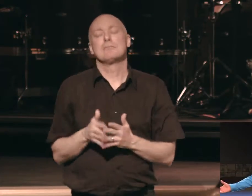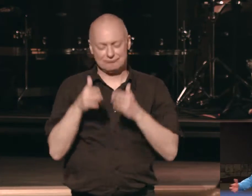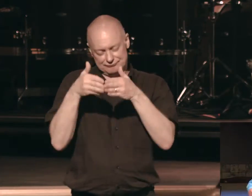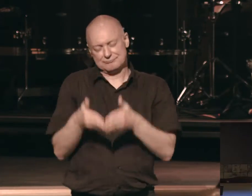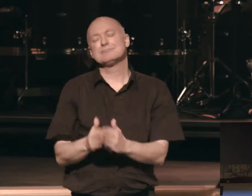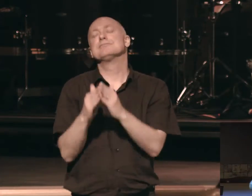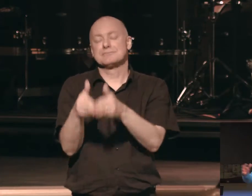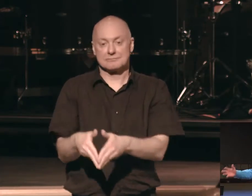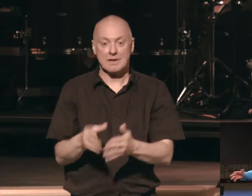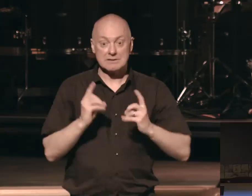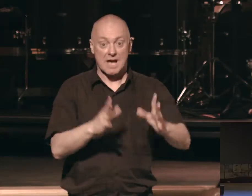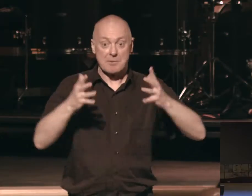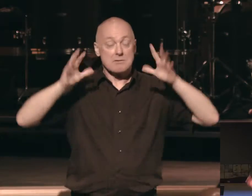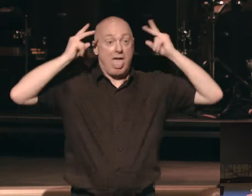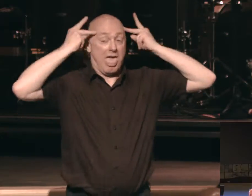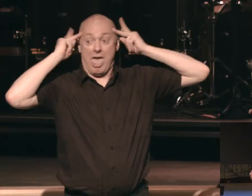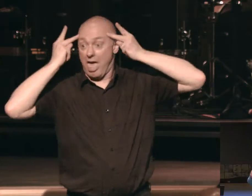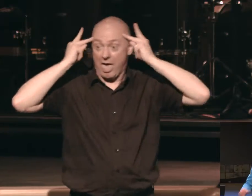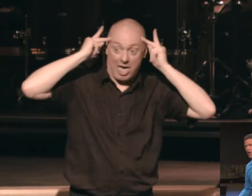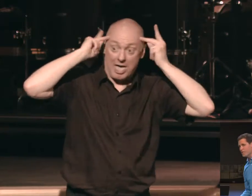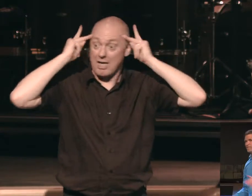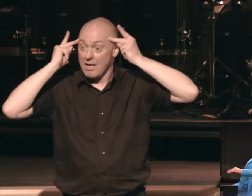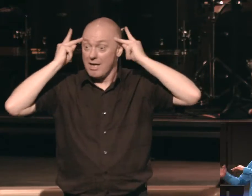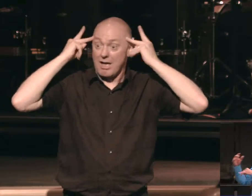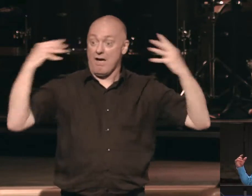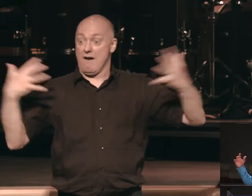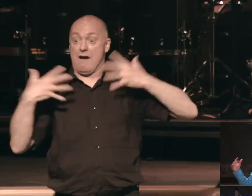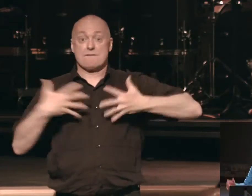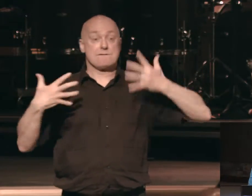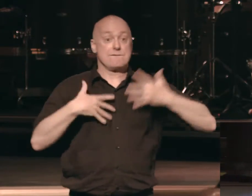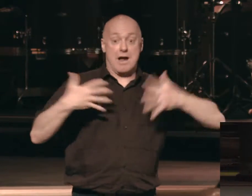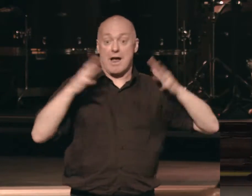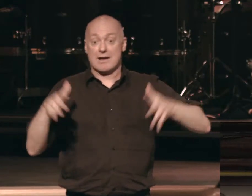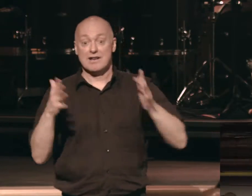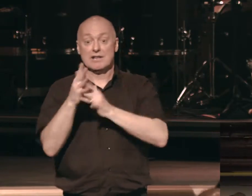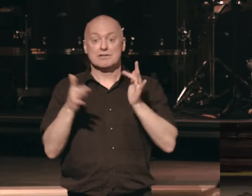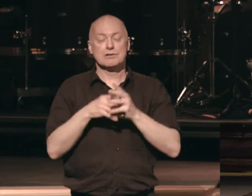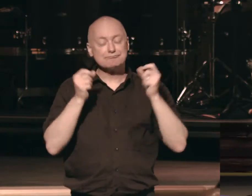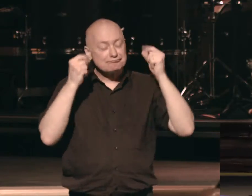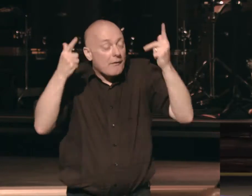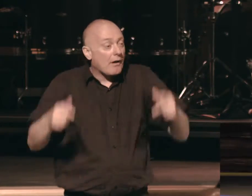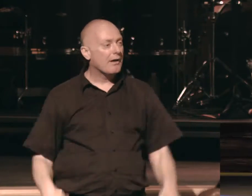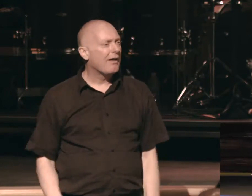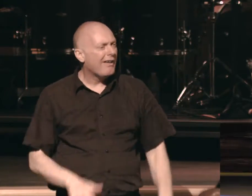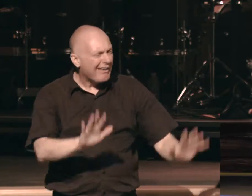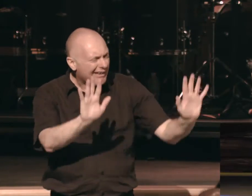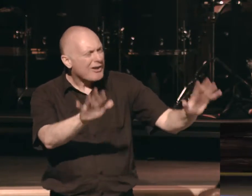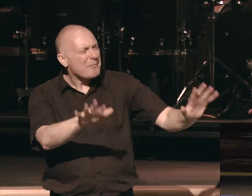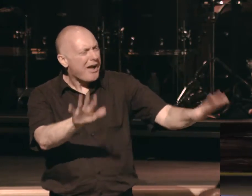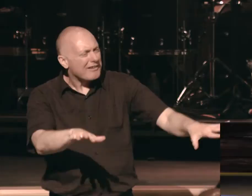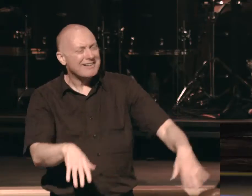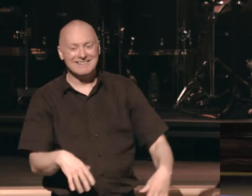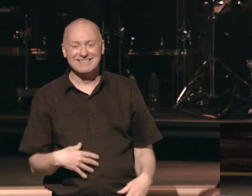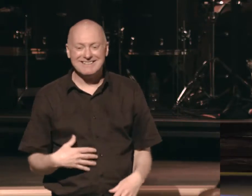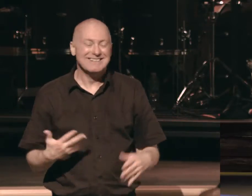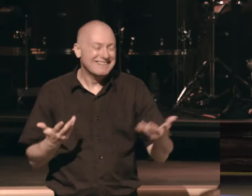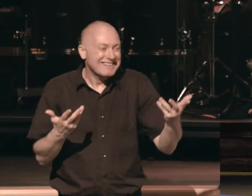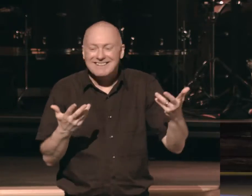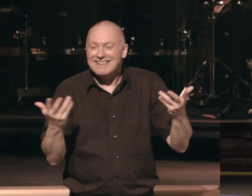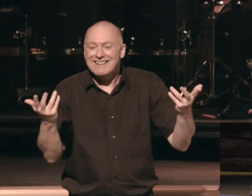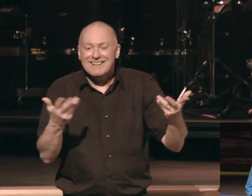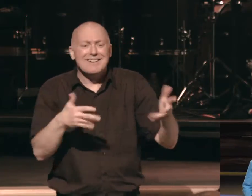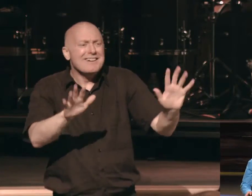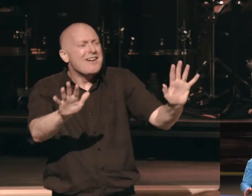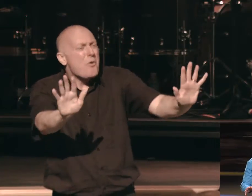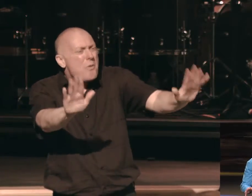and the wind and the waves come. And the disciples are all freaking out and they're all afraid and they're terrified. And Jesus wakes up and he's like, dude, chill. My paraphrase, all right? But he says that.